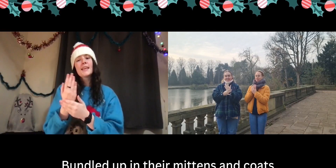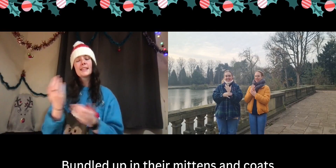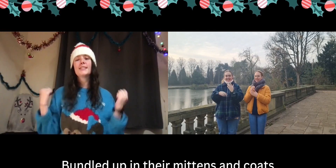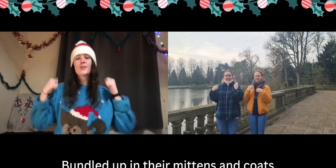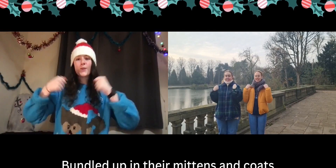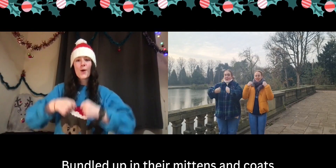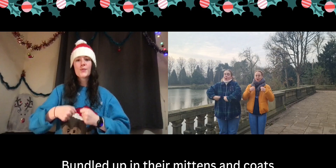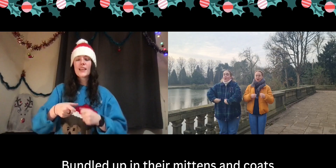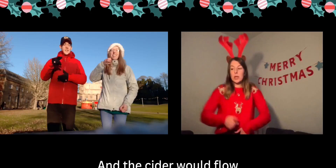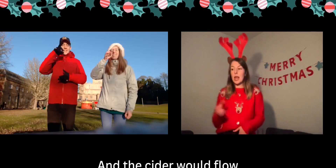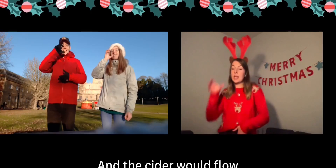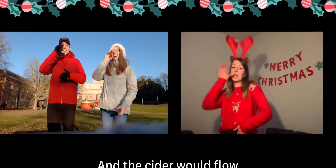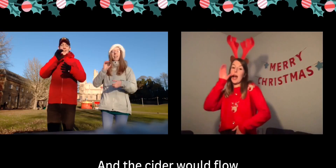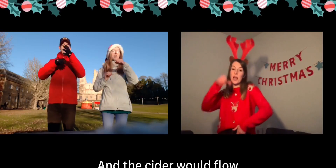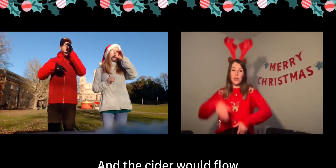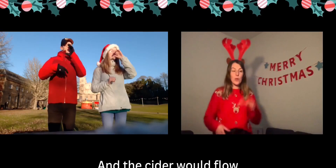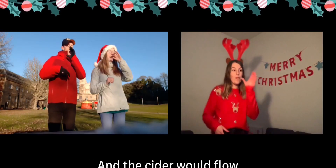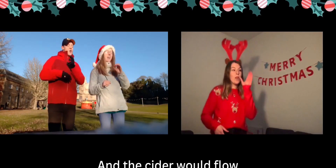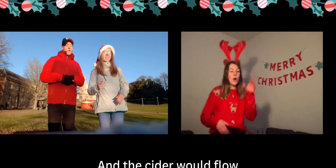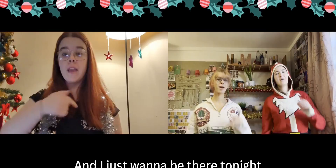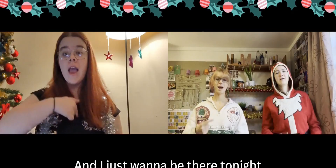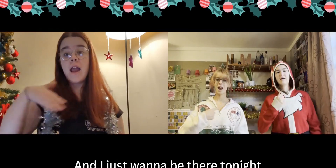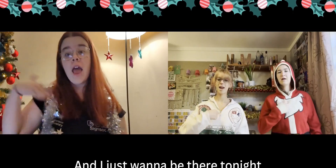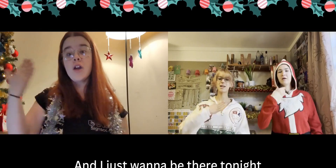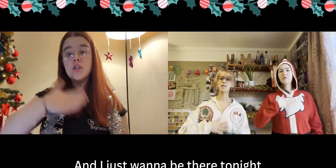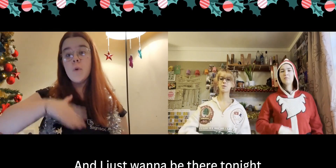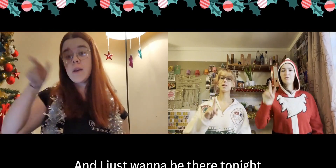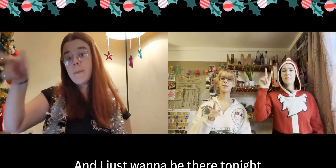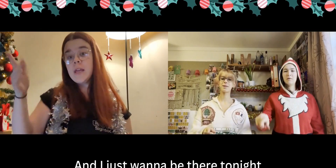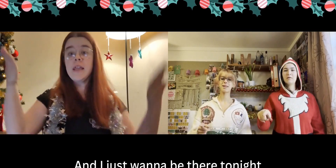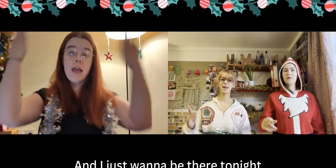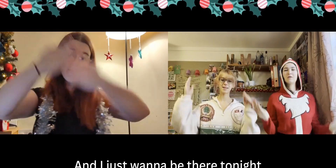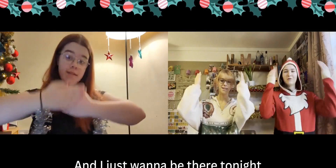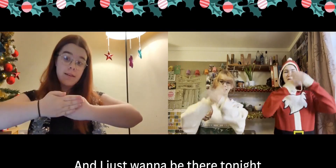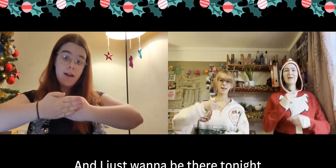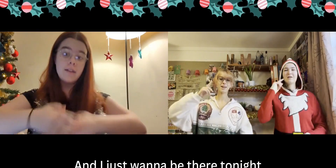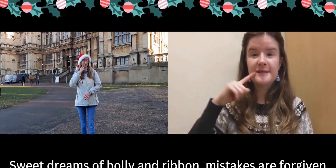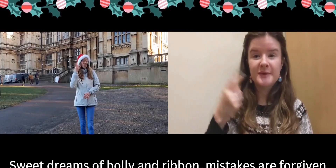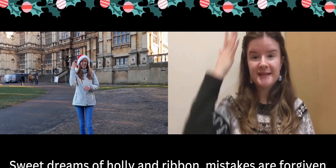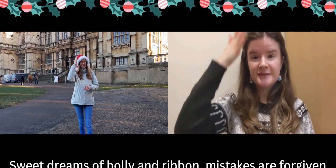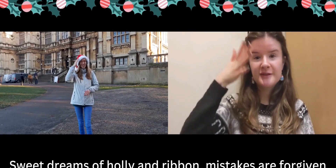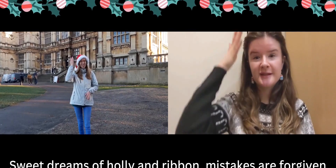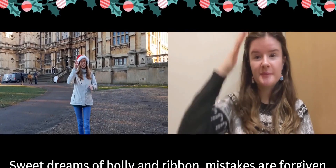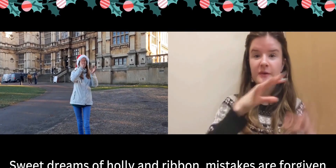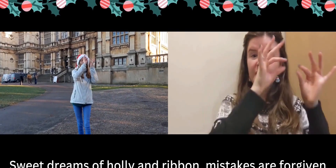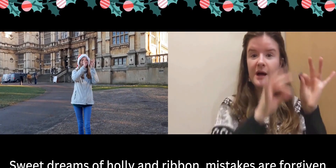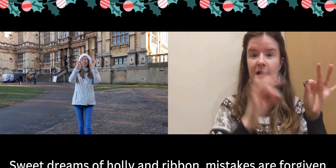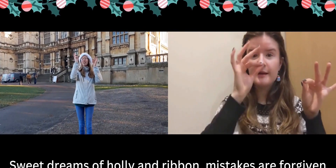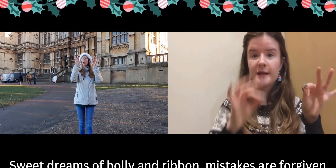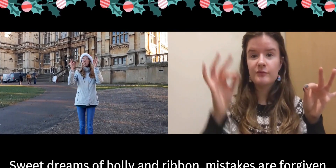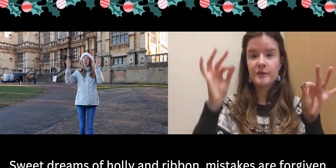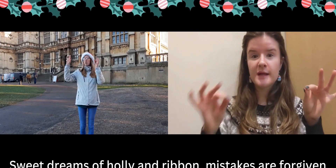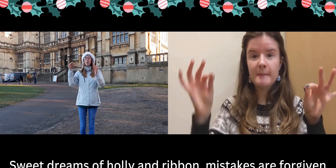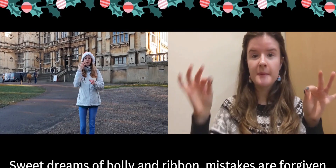their mittens and coats, and the cider would flow. And I just wanna be there tonight. Sweet dreams of